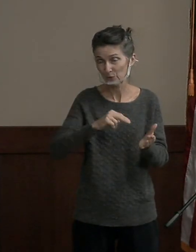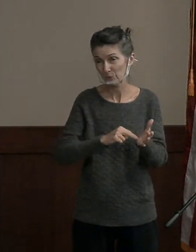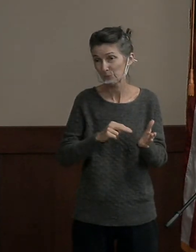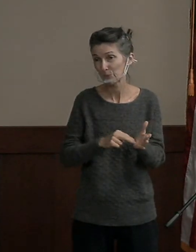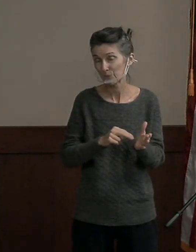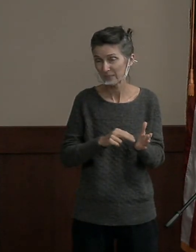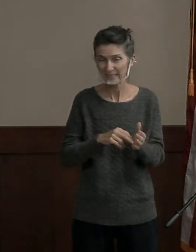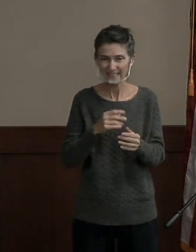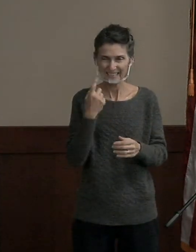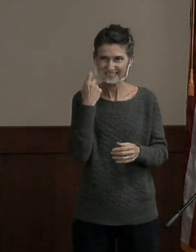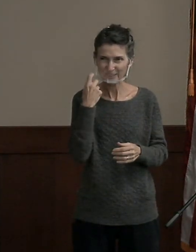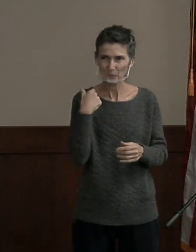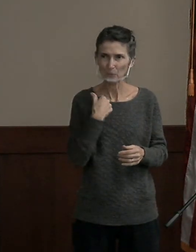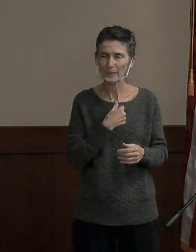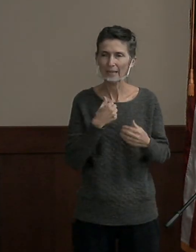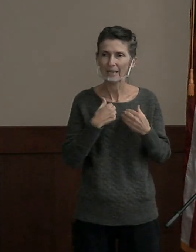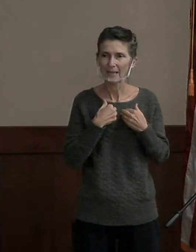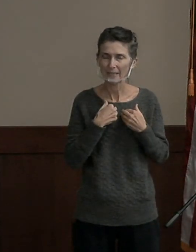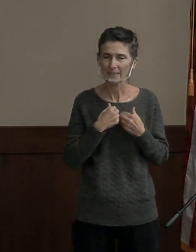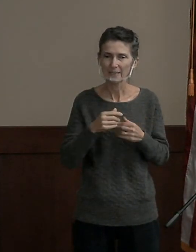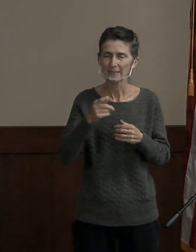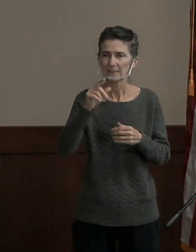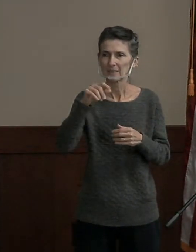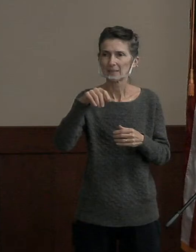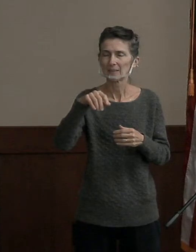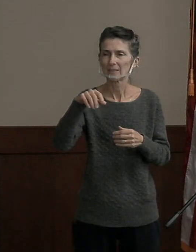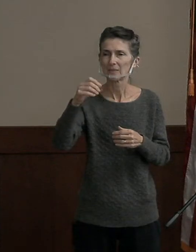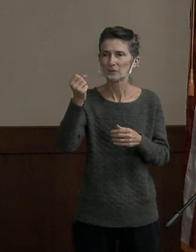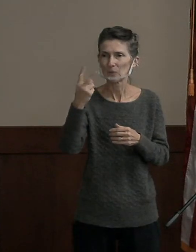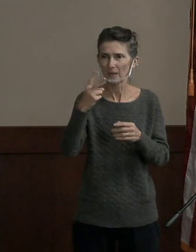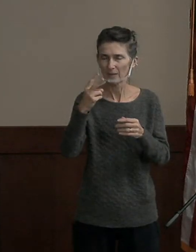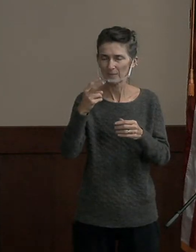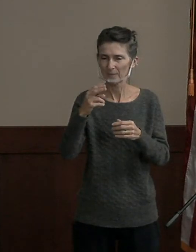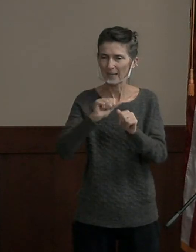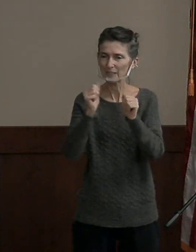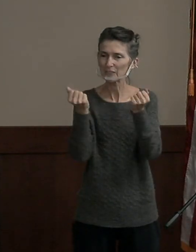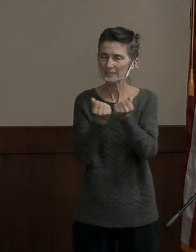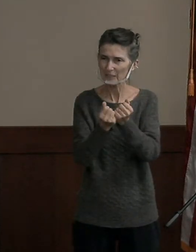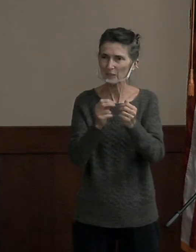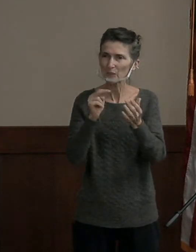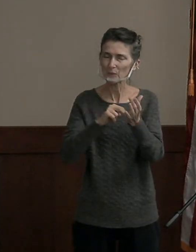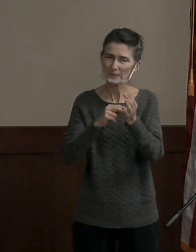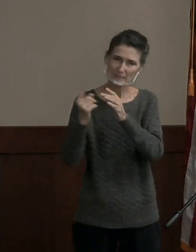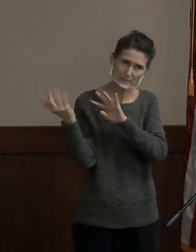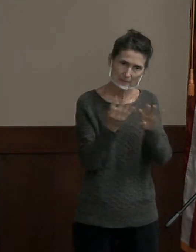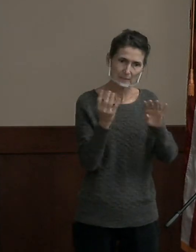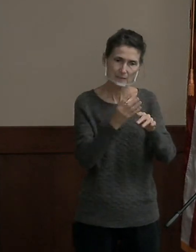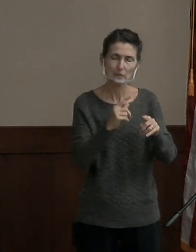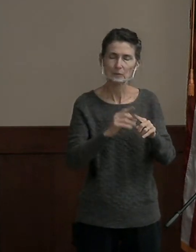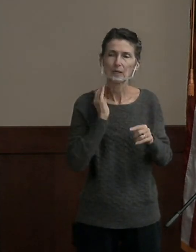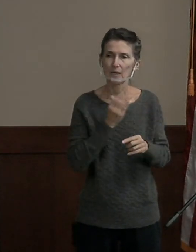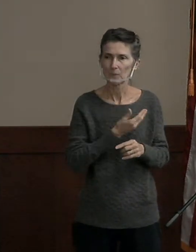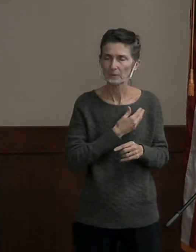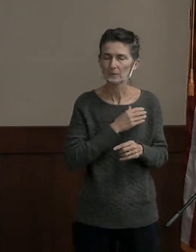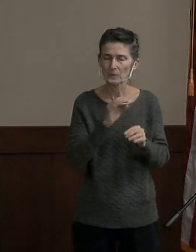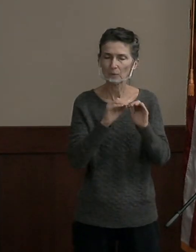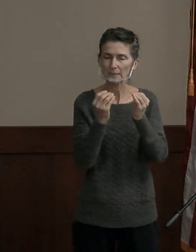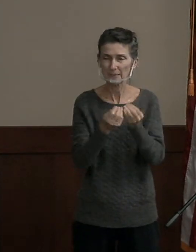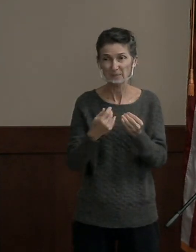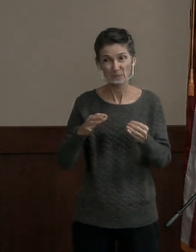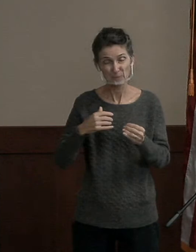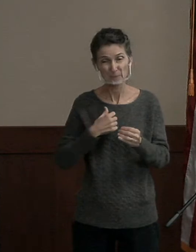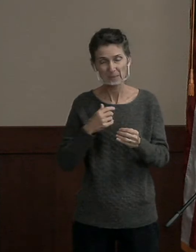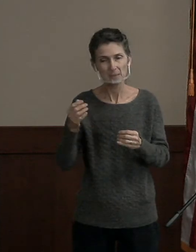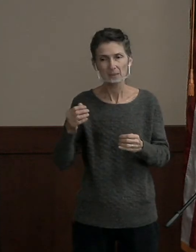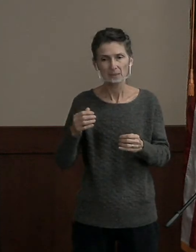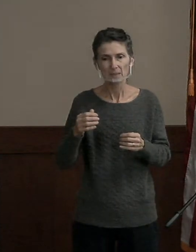But just yesterday, we had a dozen agency nurses come to our organization, and we are constantly recruiting. So we're